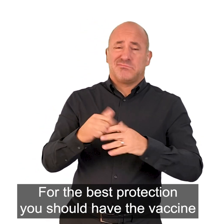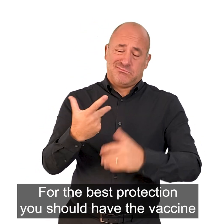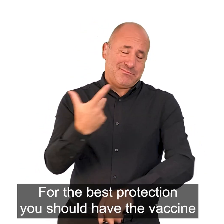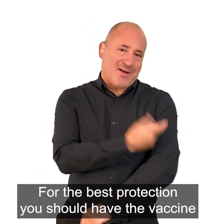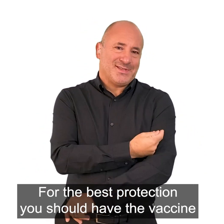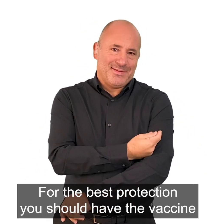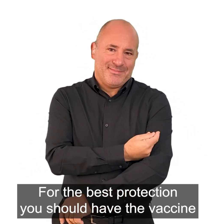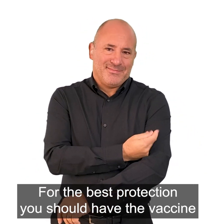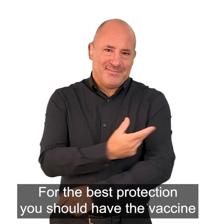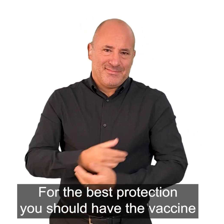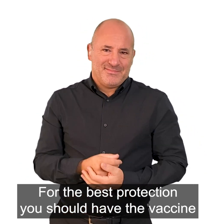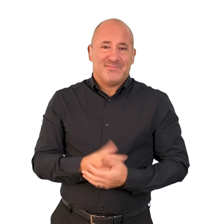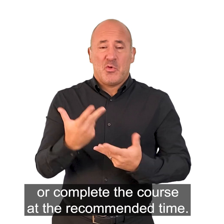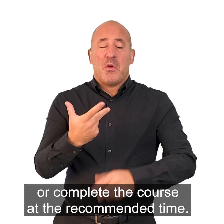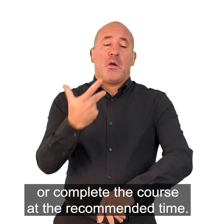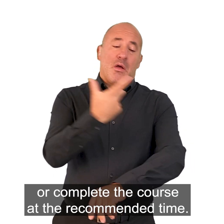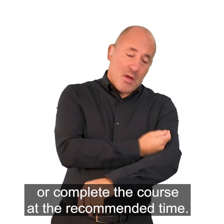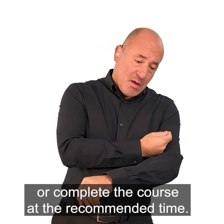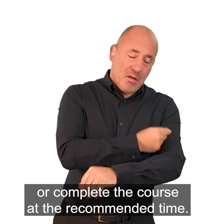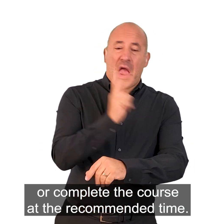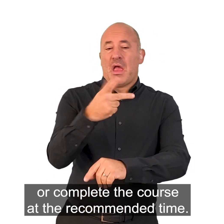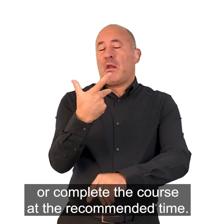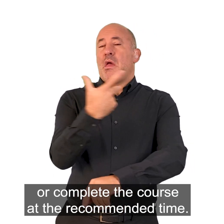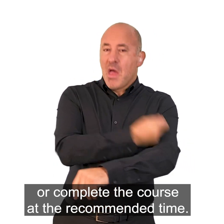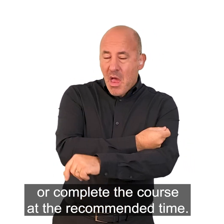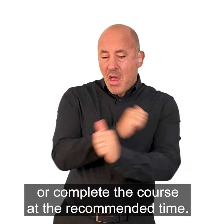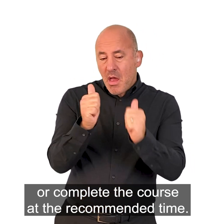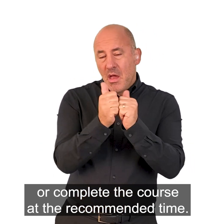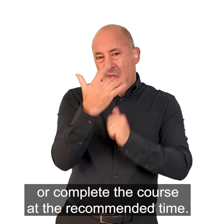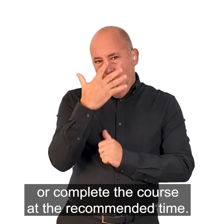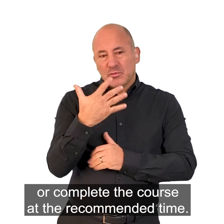or complete the course at the recommended time.